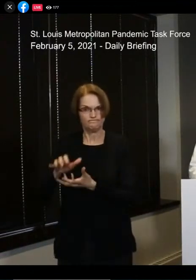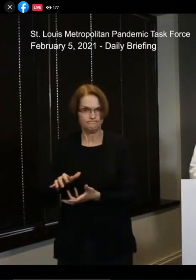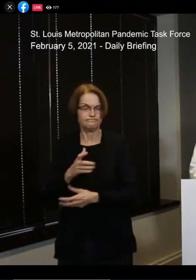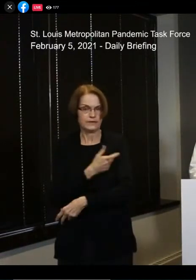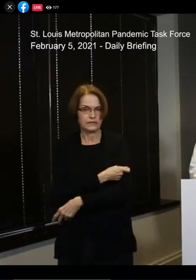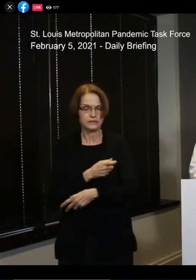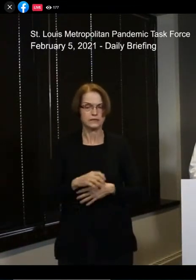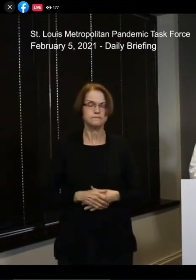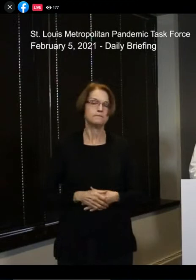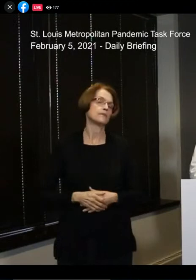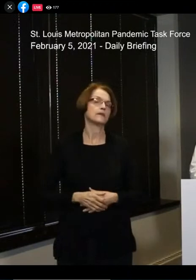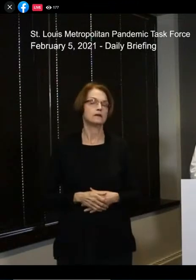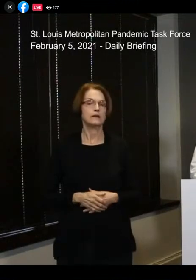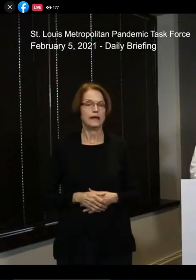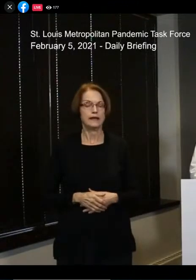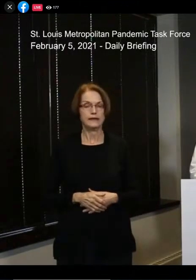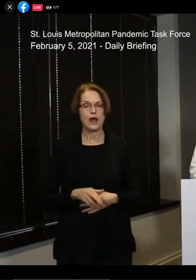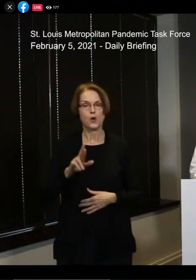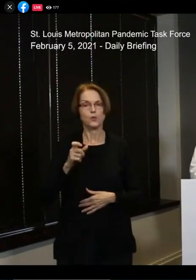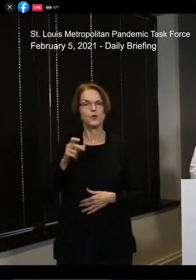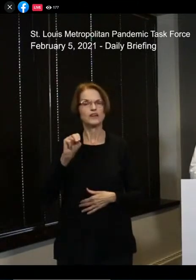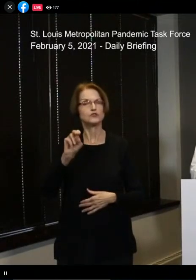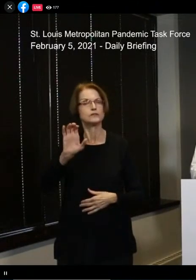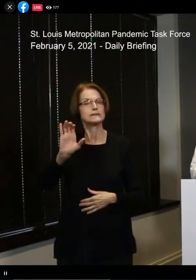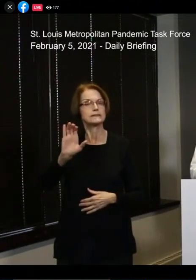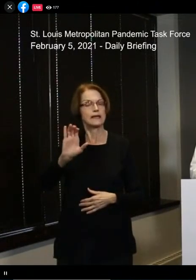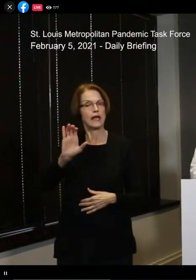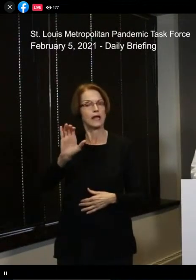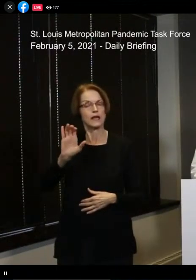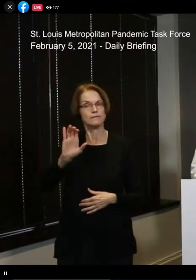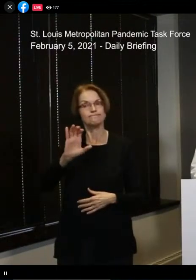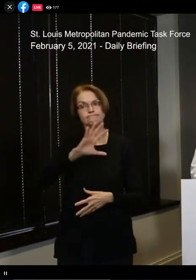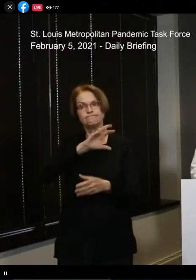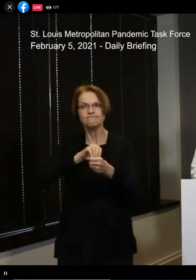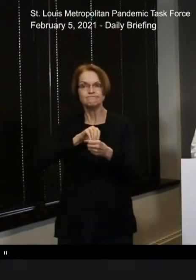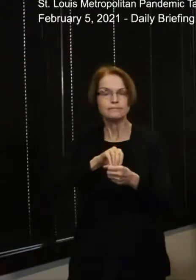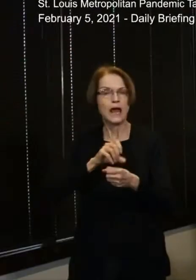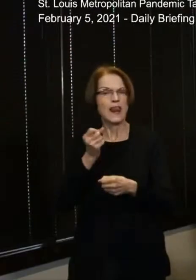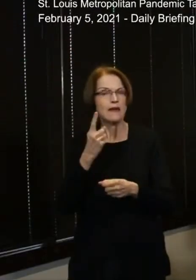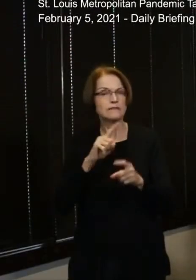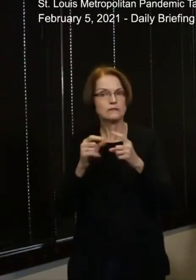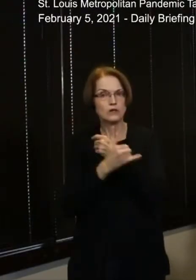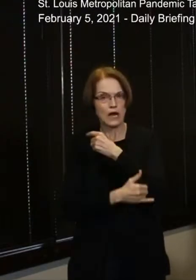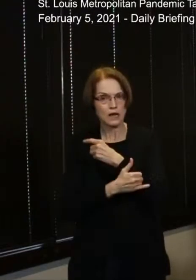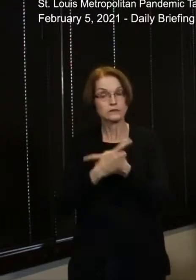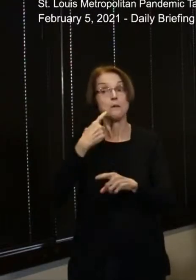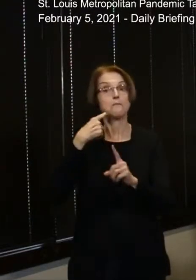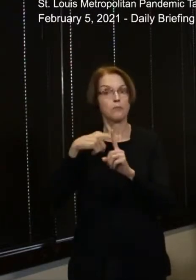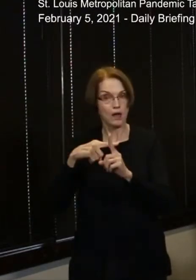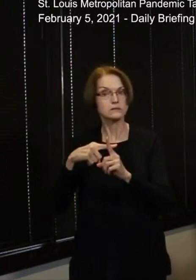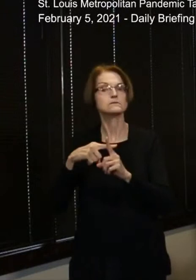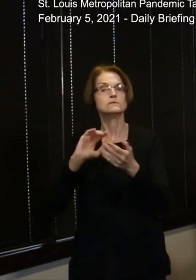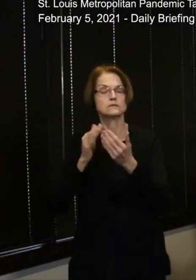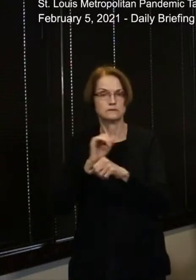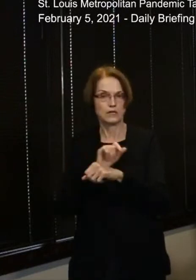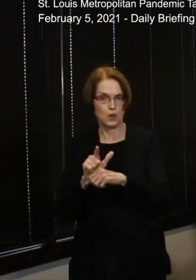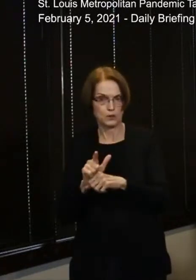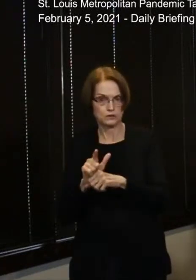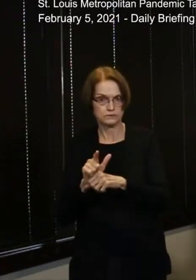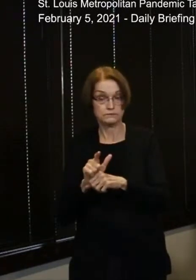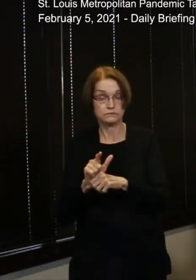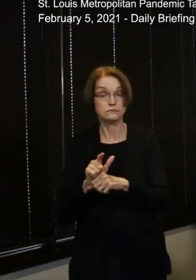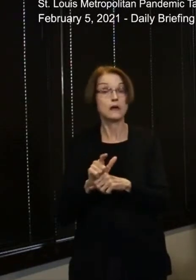Now, if we look at Region C contains around 11 counties plus the city of St. Louis.